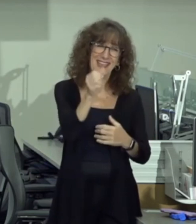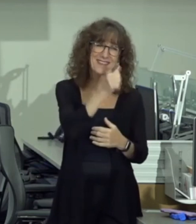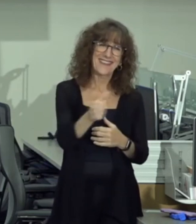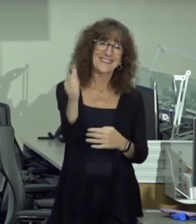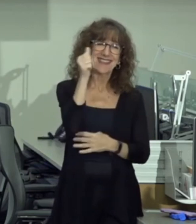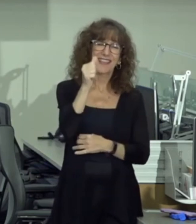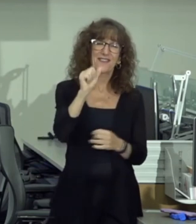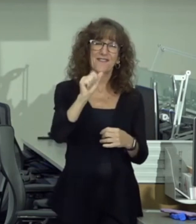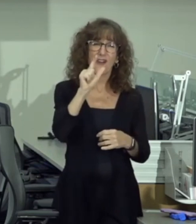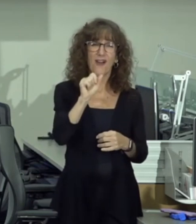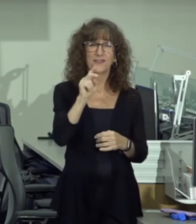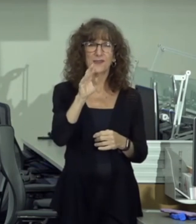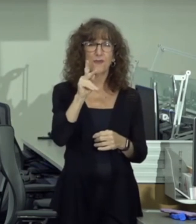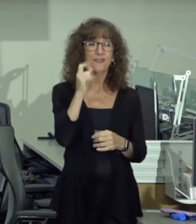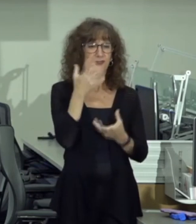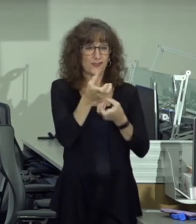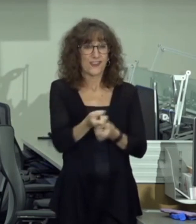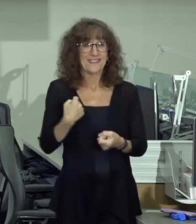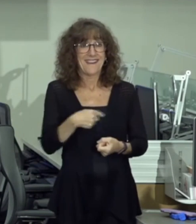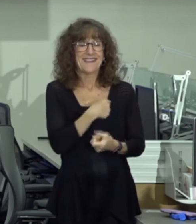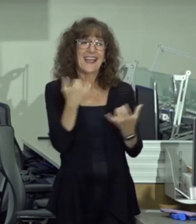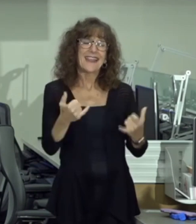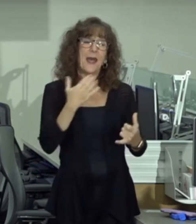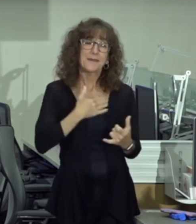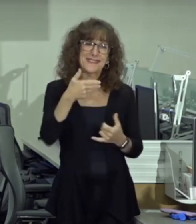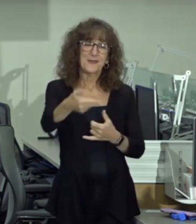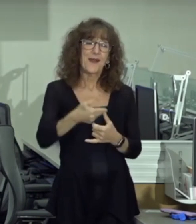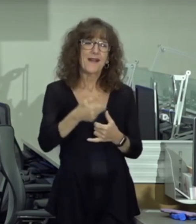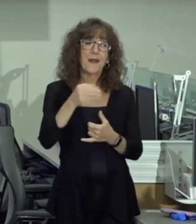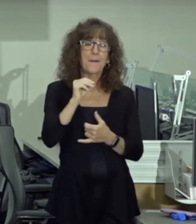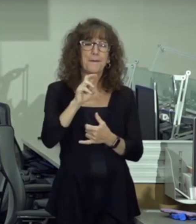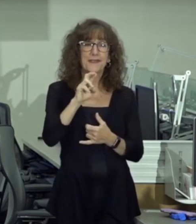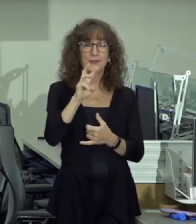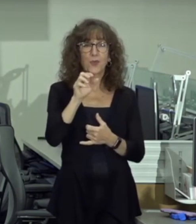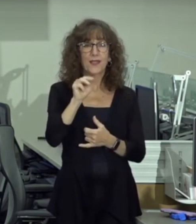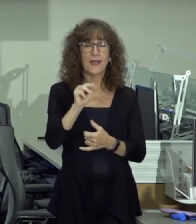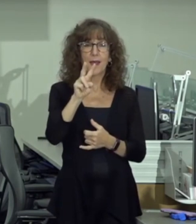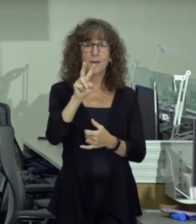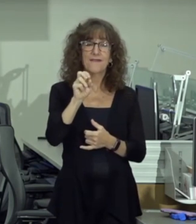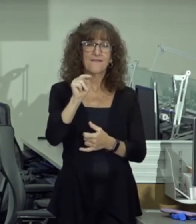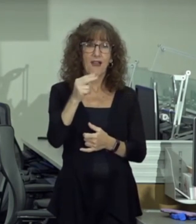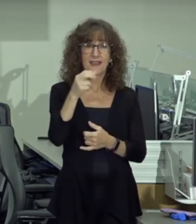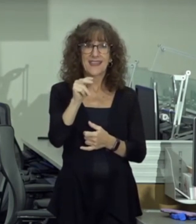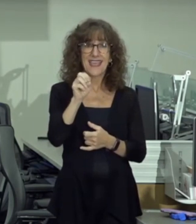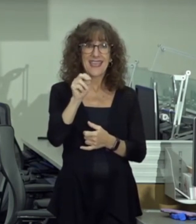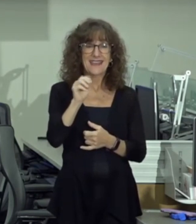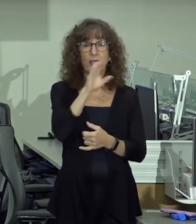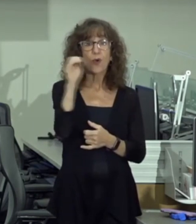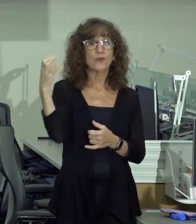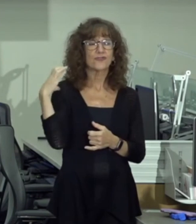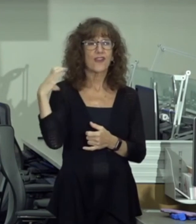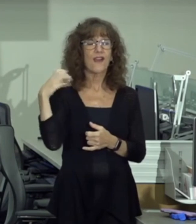Executive Also Brooks, for your trust in us. And now, please welcome Mr. William Vaughn Haney, co-chair of the Prince